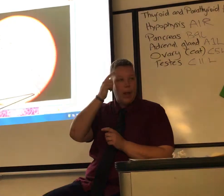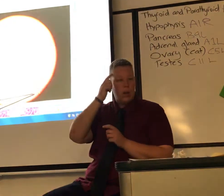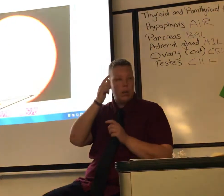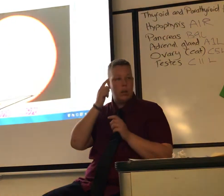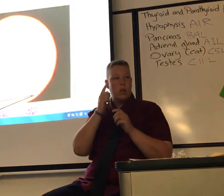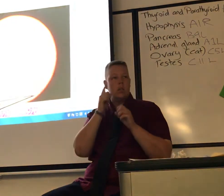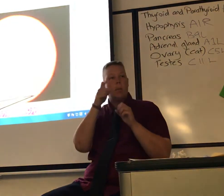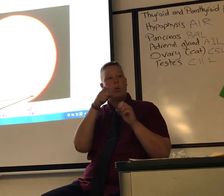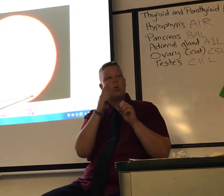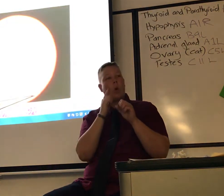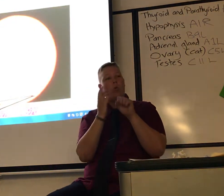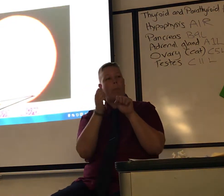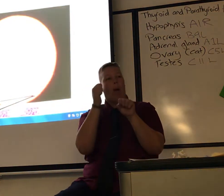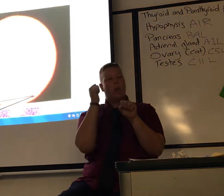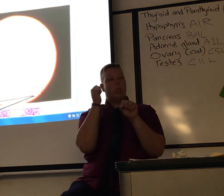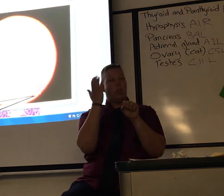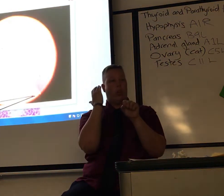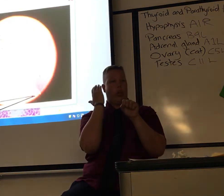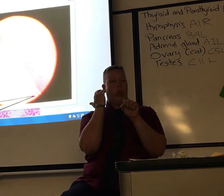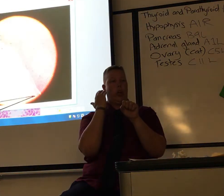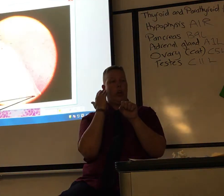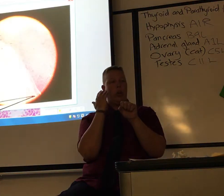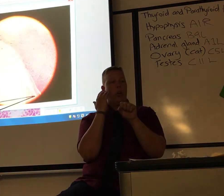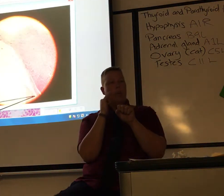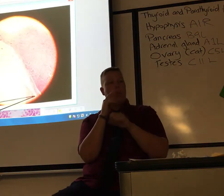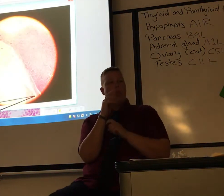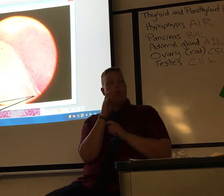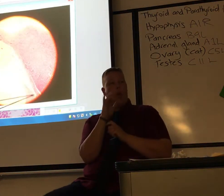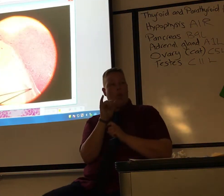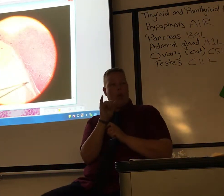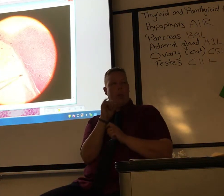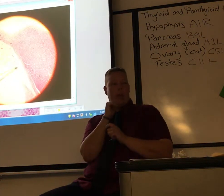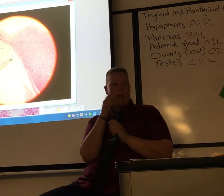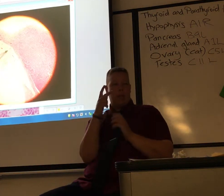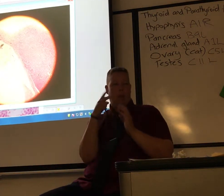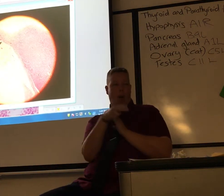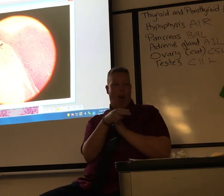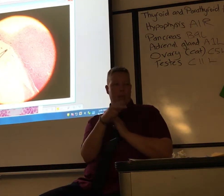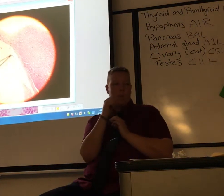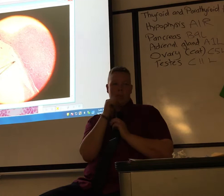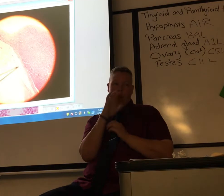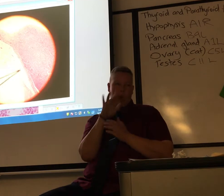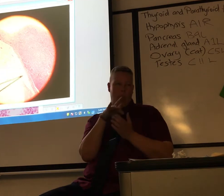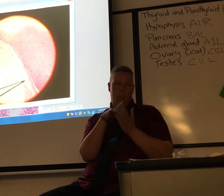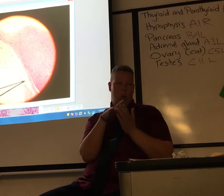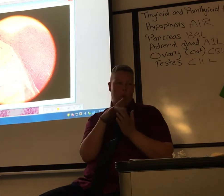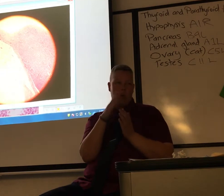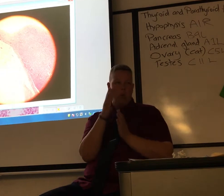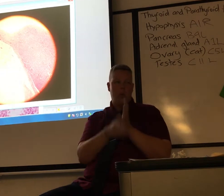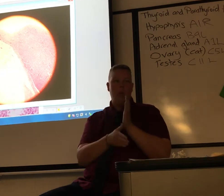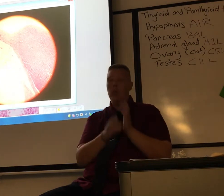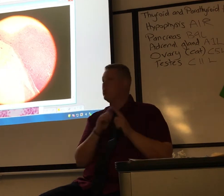cut off because it's not cut right down the middle. Okay, so this is infundibulum.